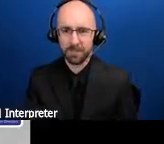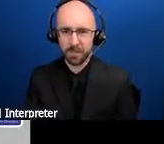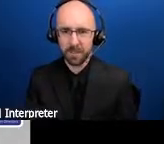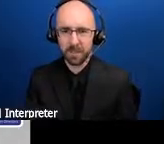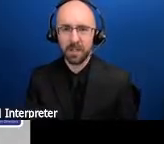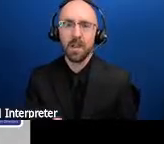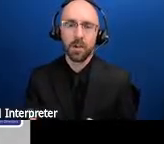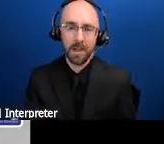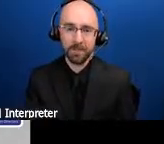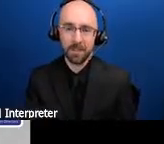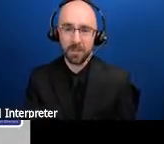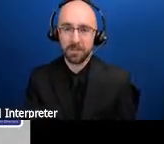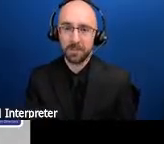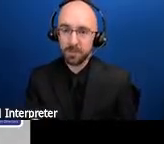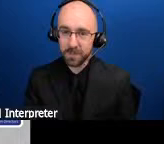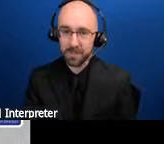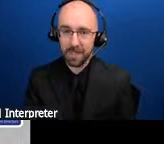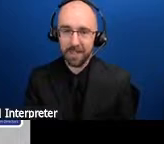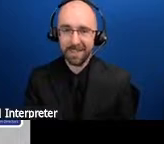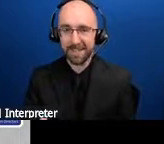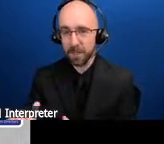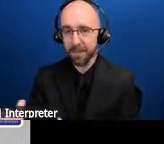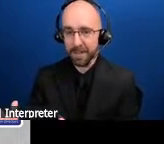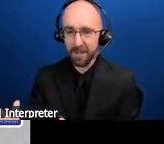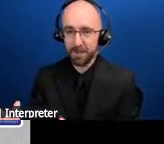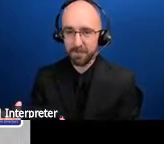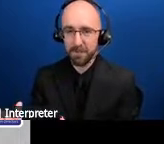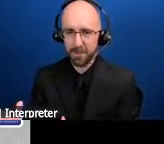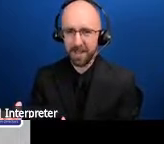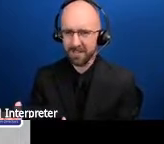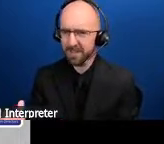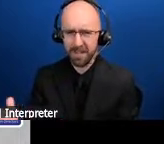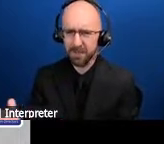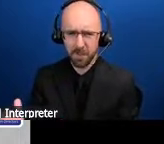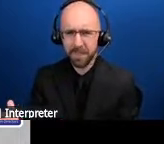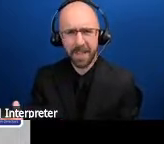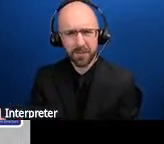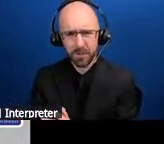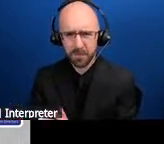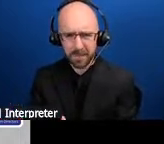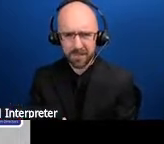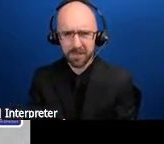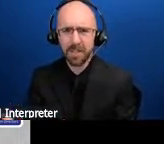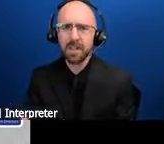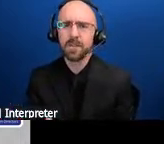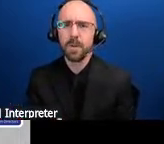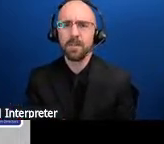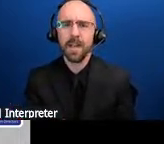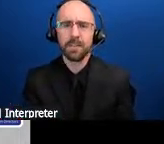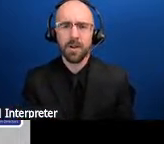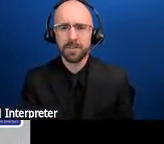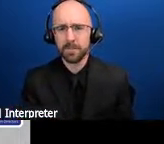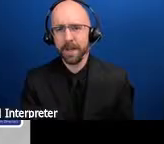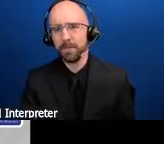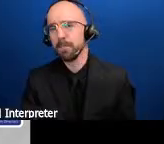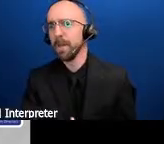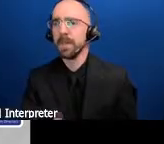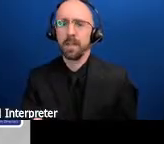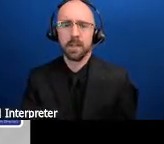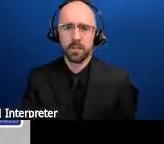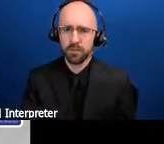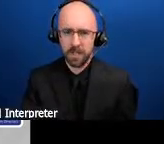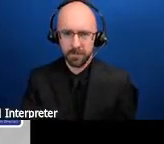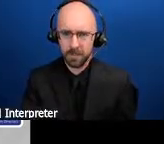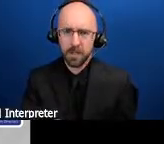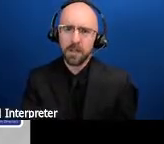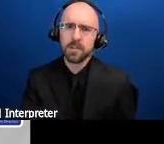ask somebody, are you having thoughts of suicide, and spell that out, maybe they'll ask, I don't know what that term means. So have you had thoughts about maybe